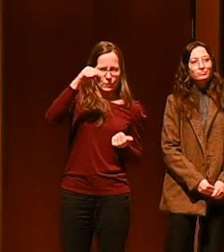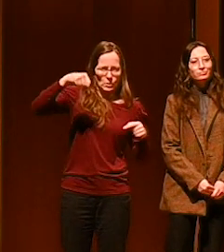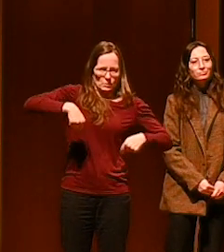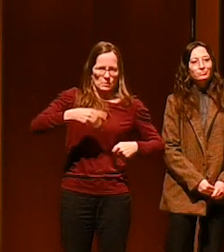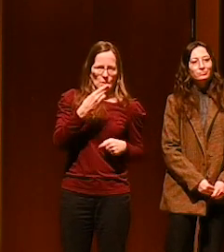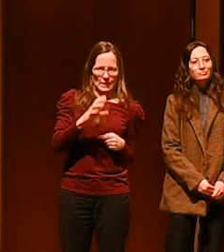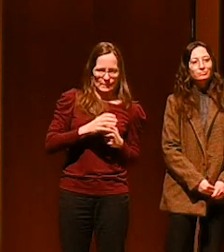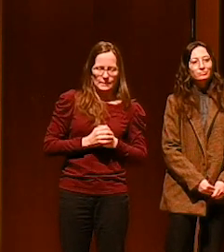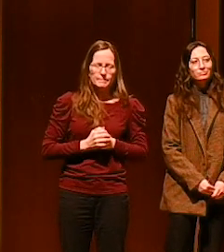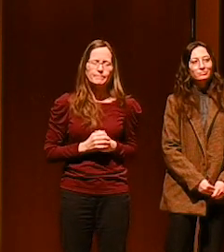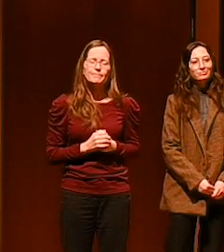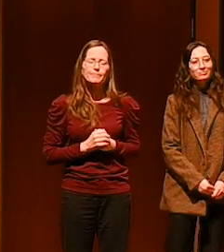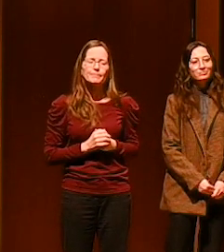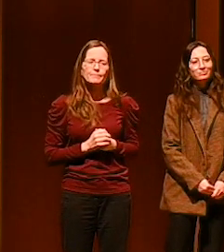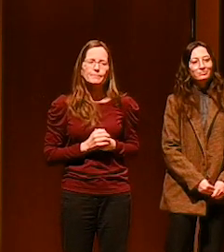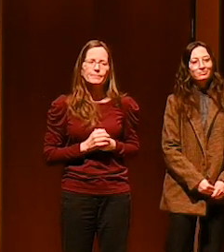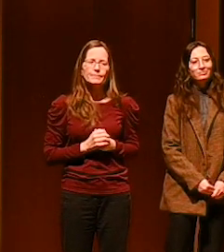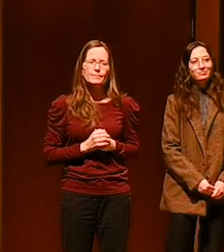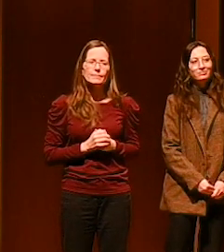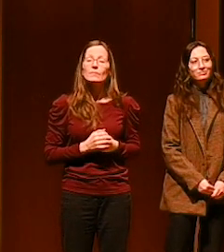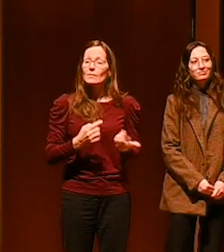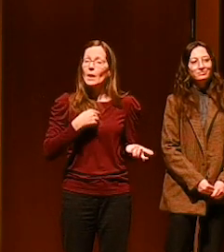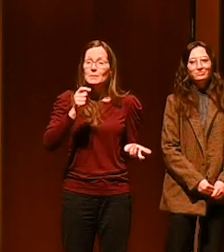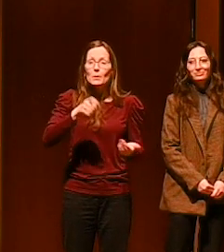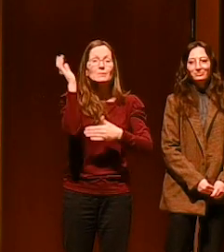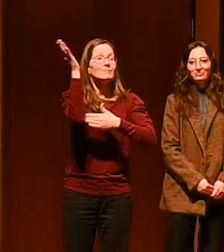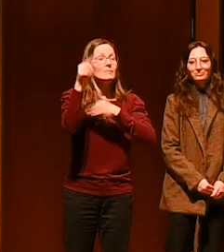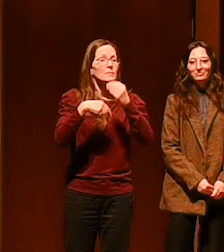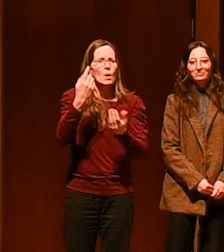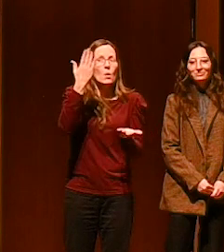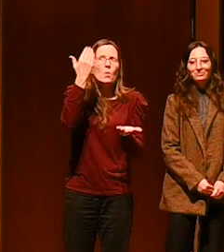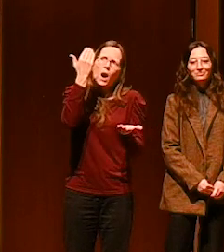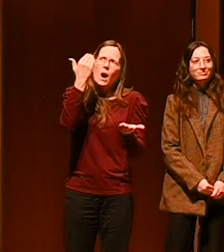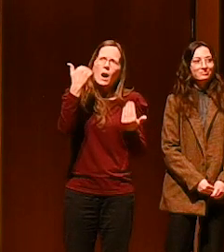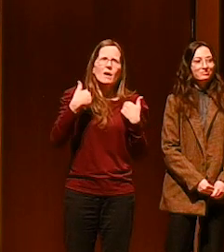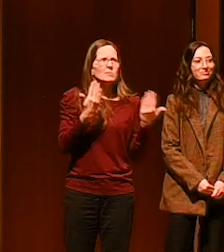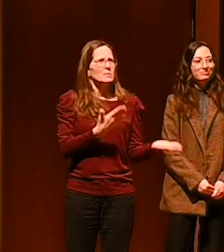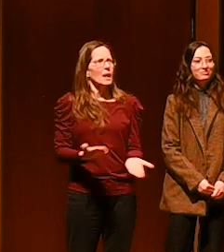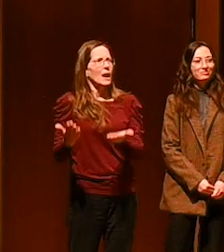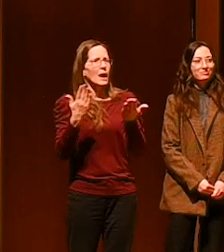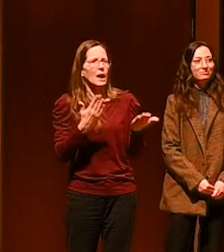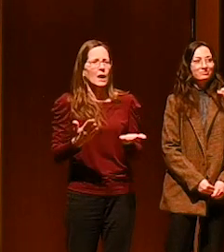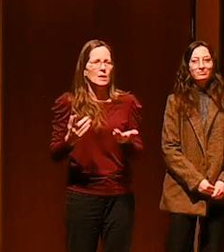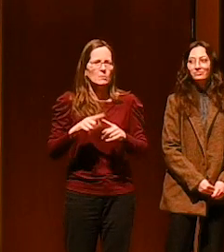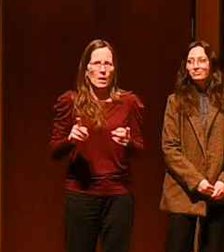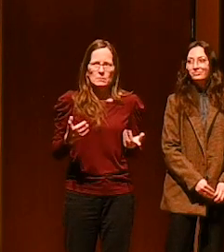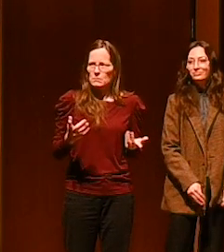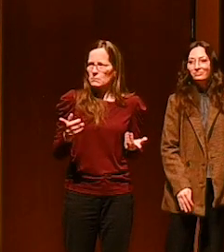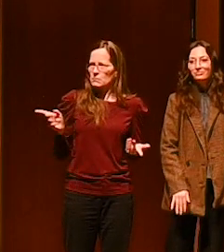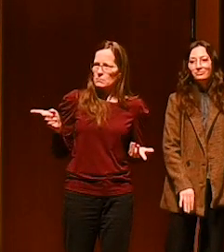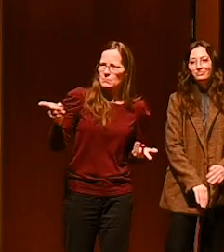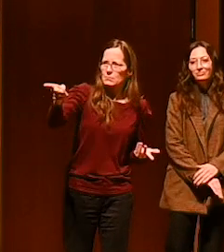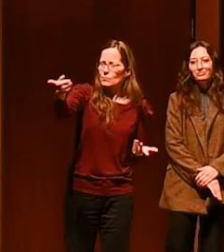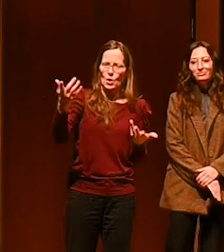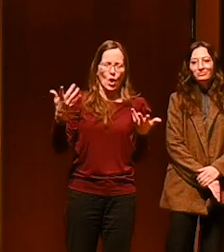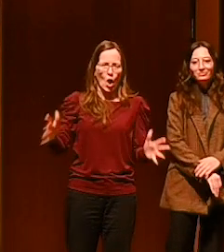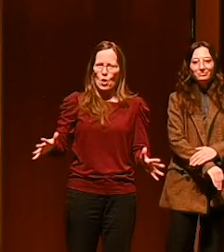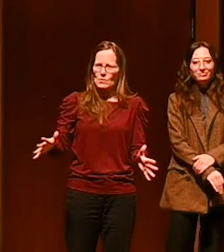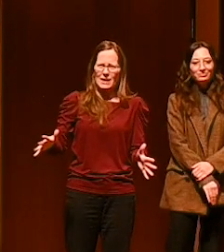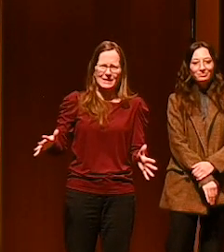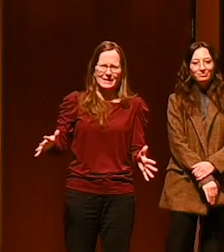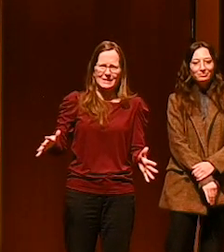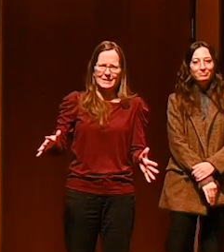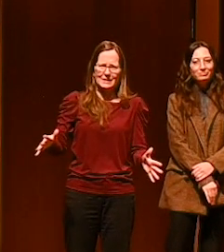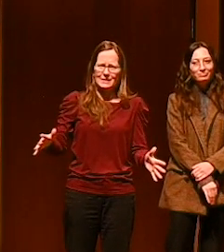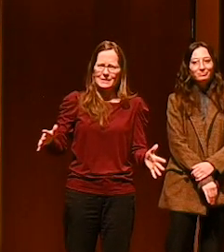they asked me to talk about why this plan. I don't think that I need to say anything else. I don't think there's anything else to say. All of you had wonderful things to say. You